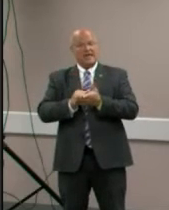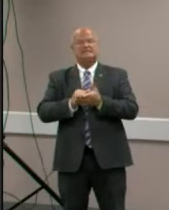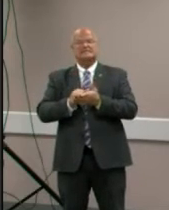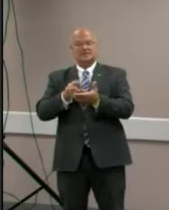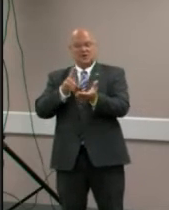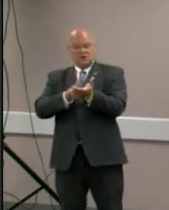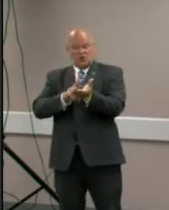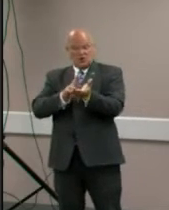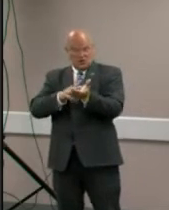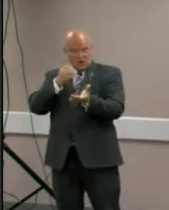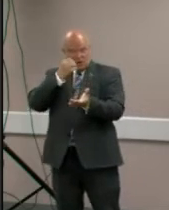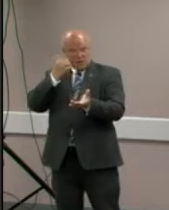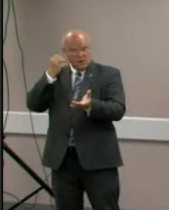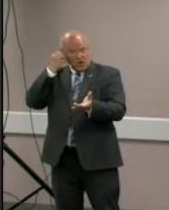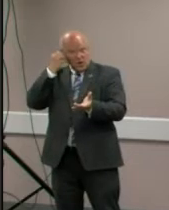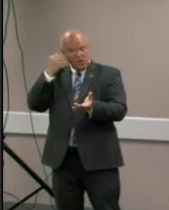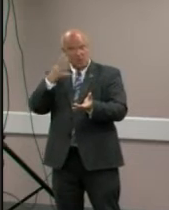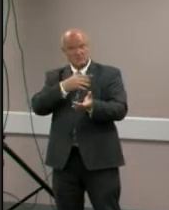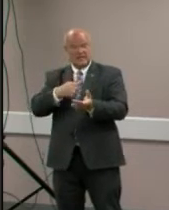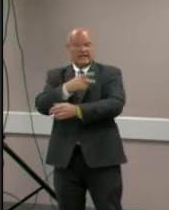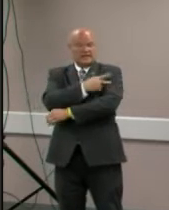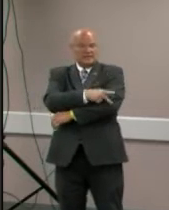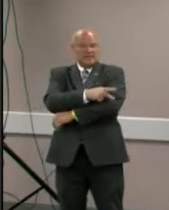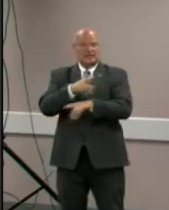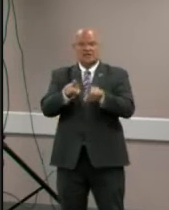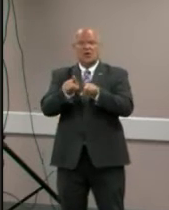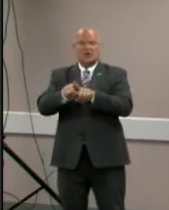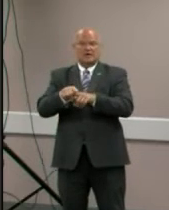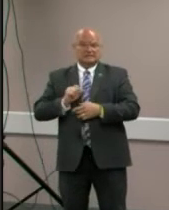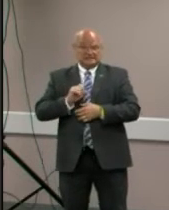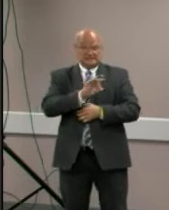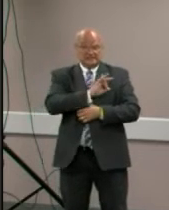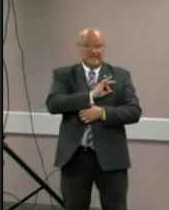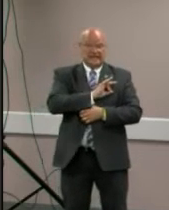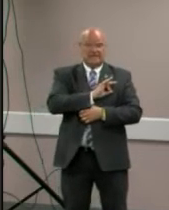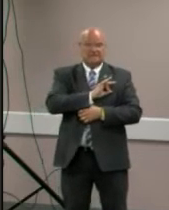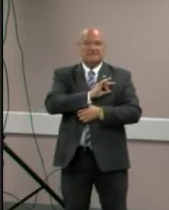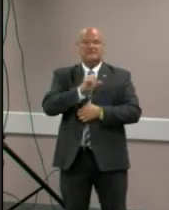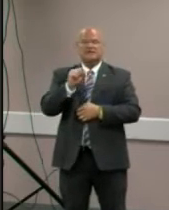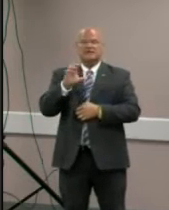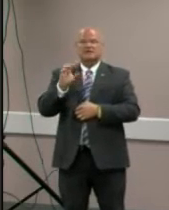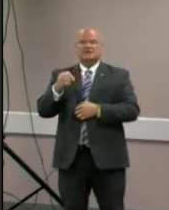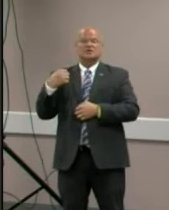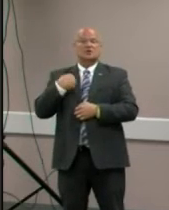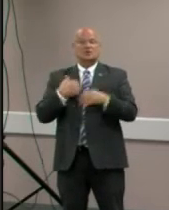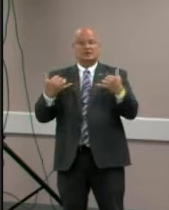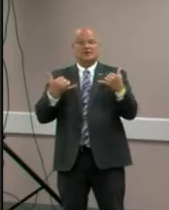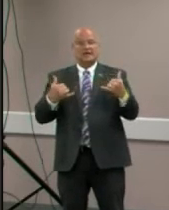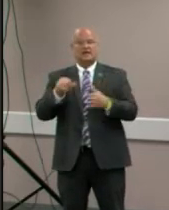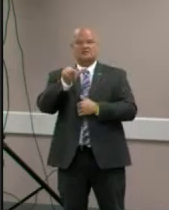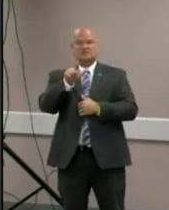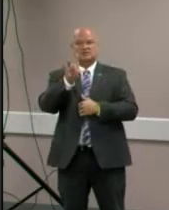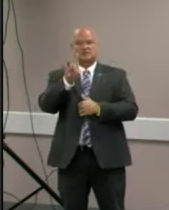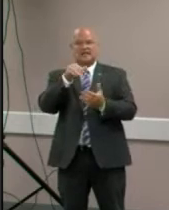nursing homes and our patients as well as our staff. And so we are now at